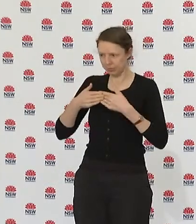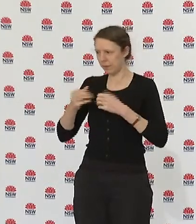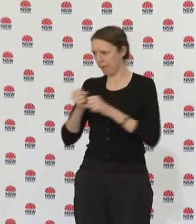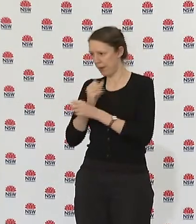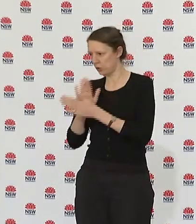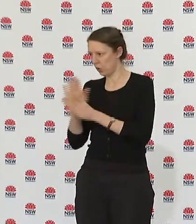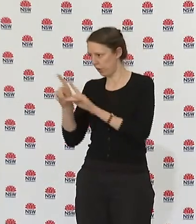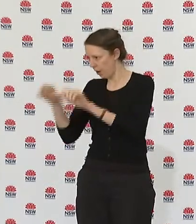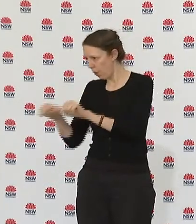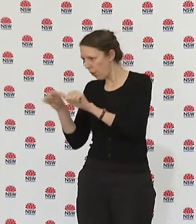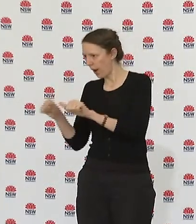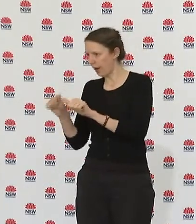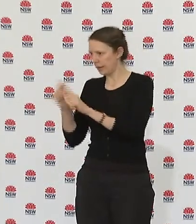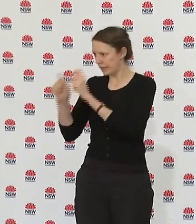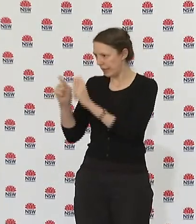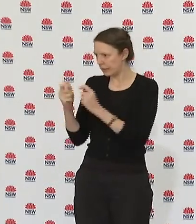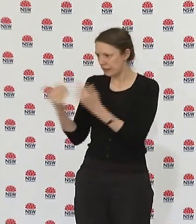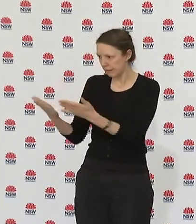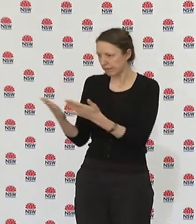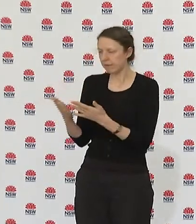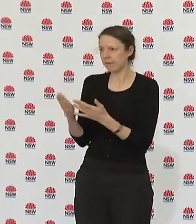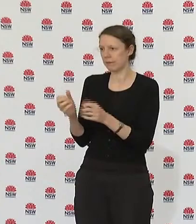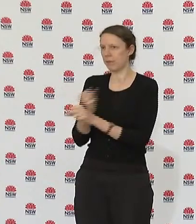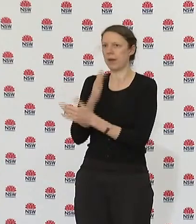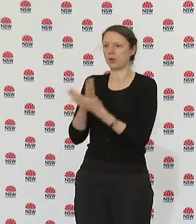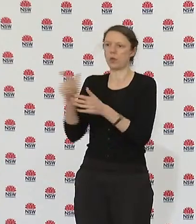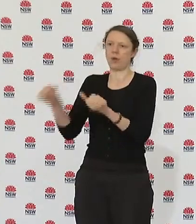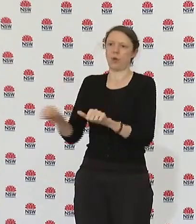they're in isolation.